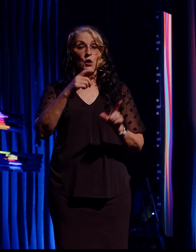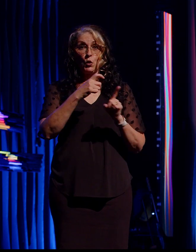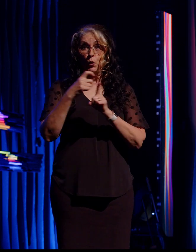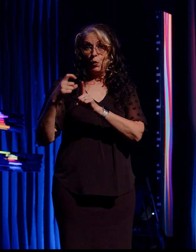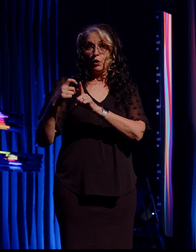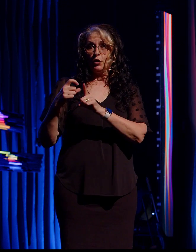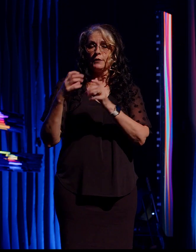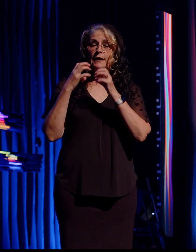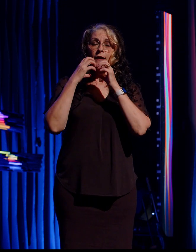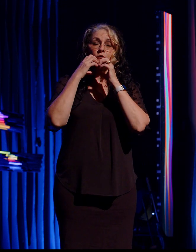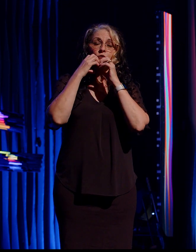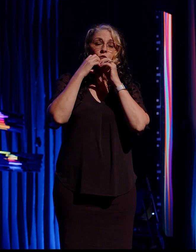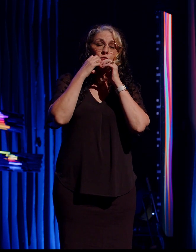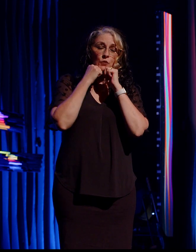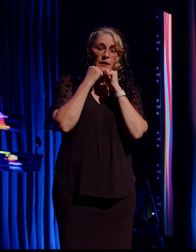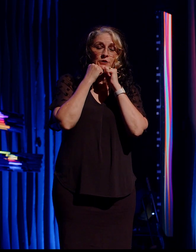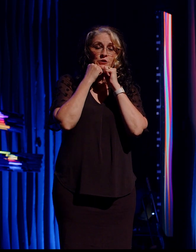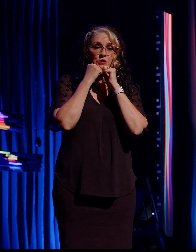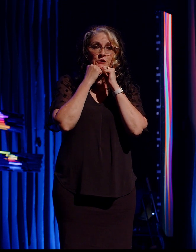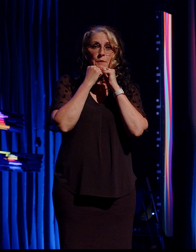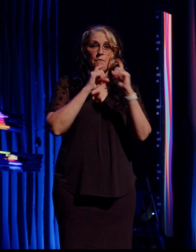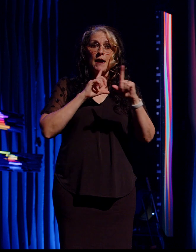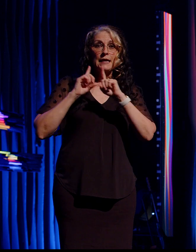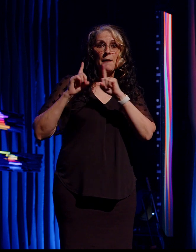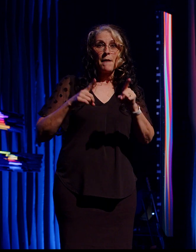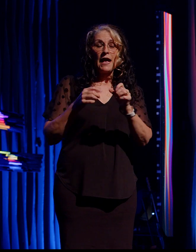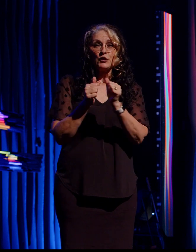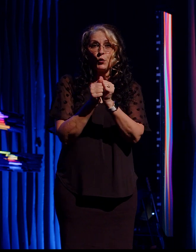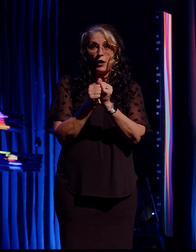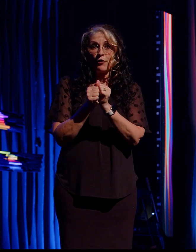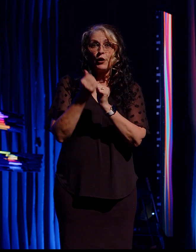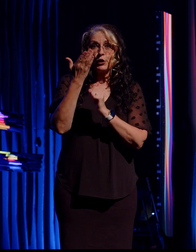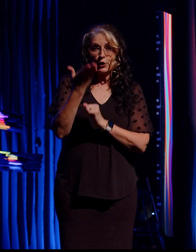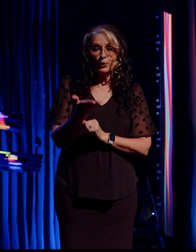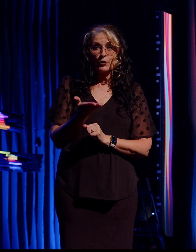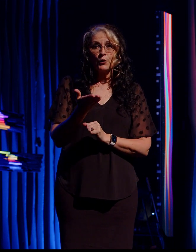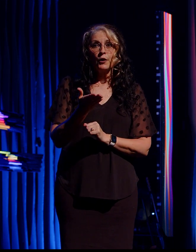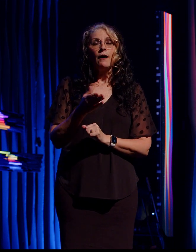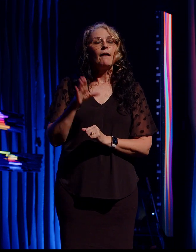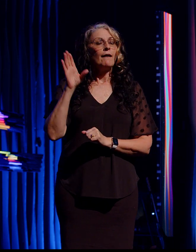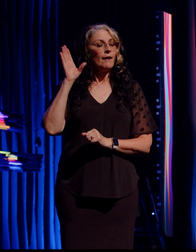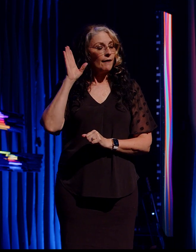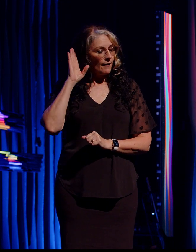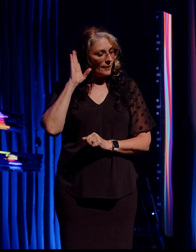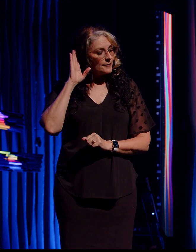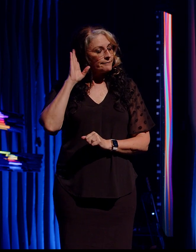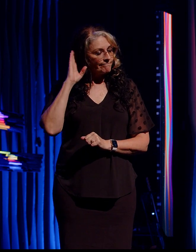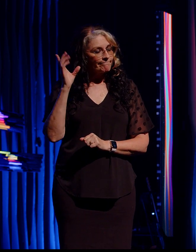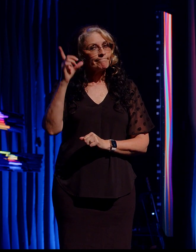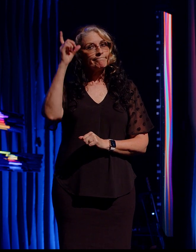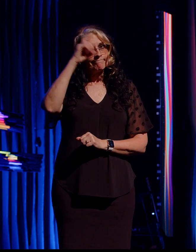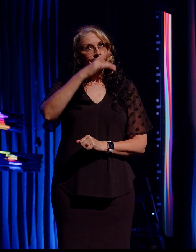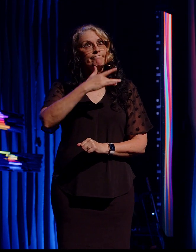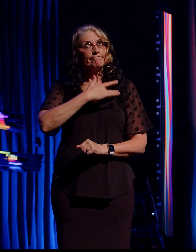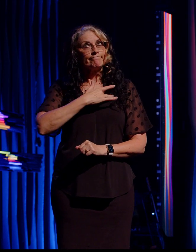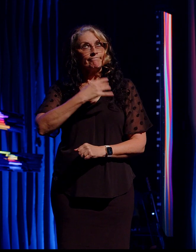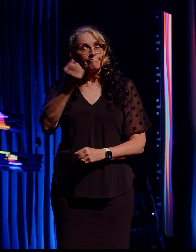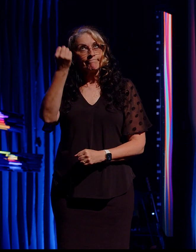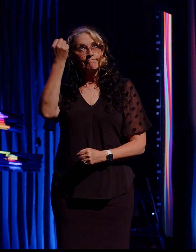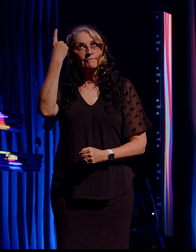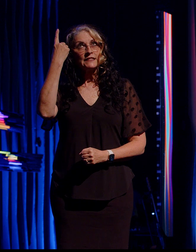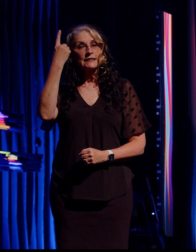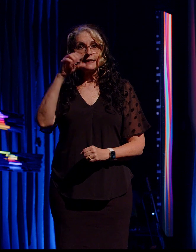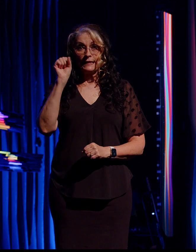and treasure up my commands with you, making your ear attentive to wisdom and inclining your heart to